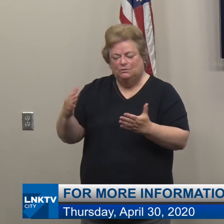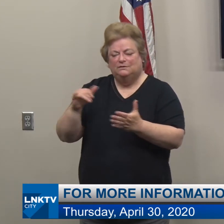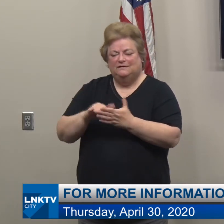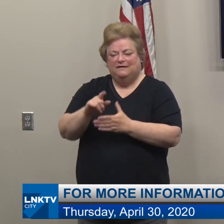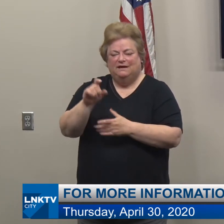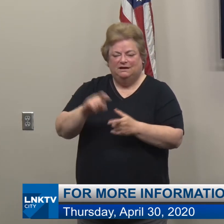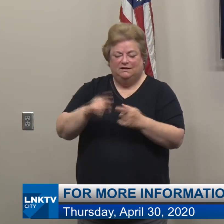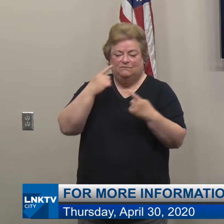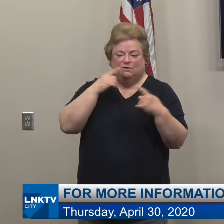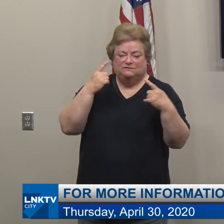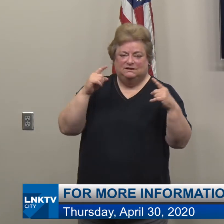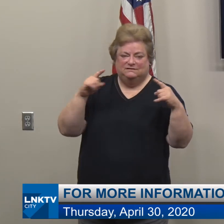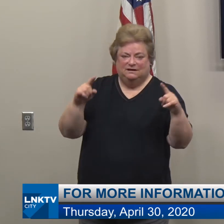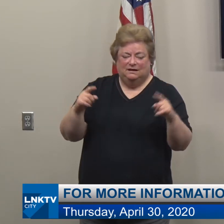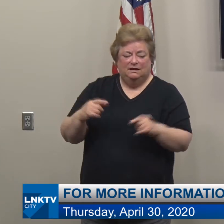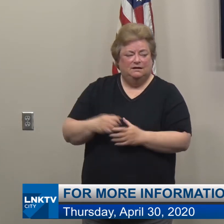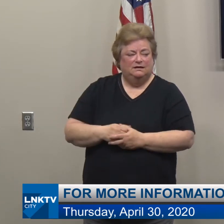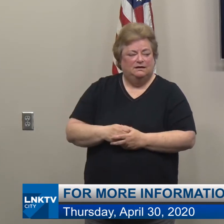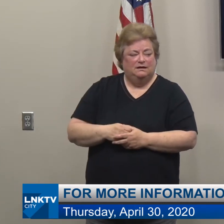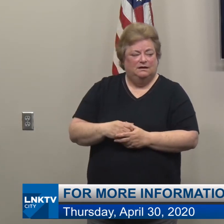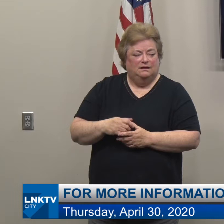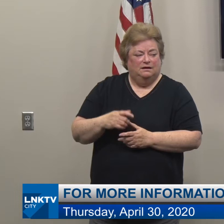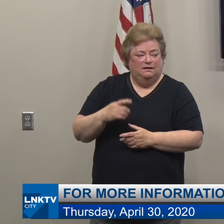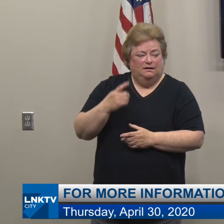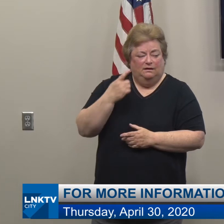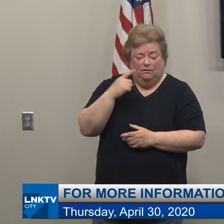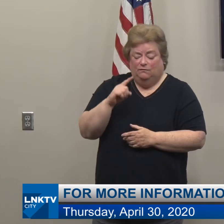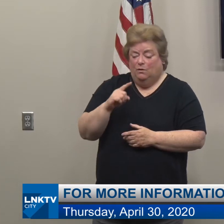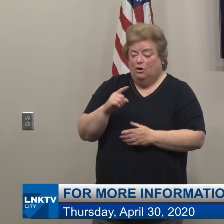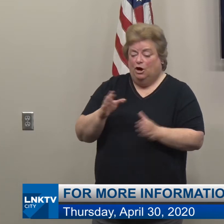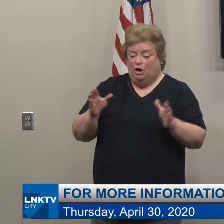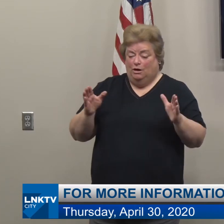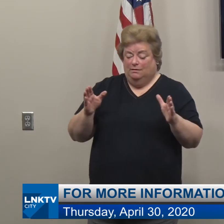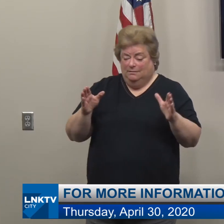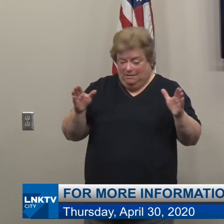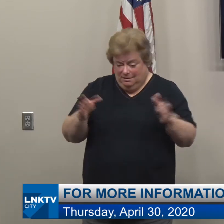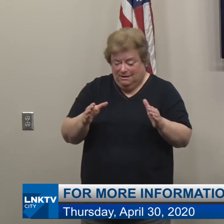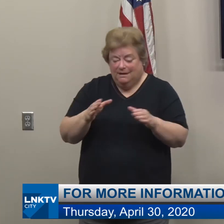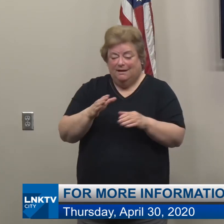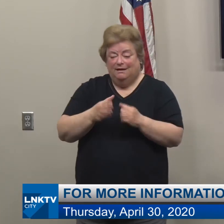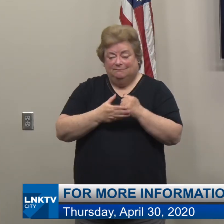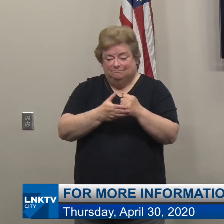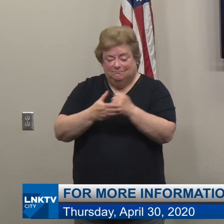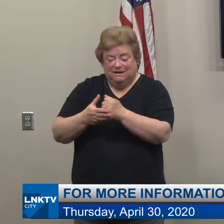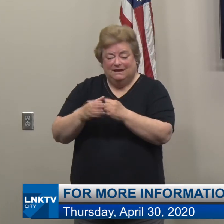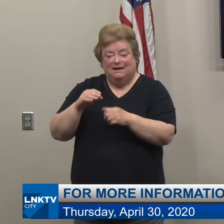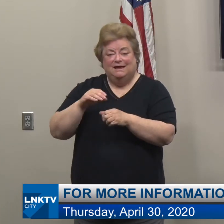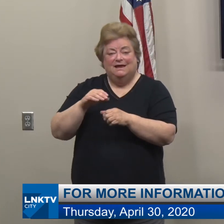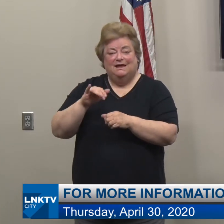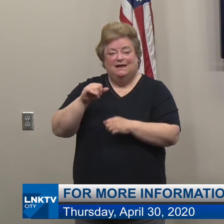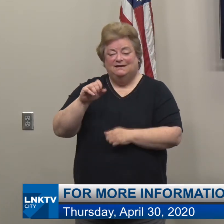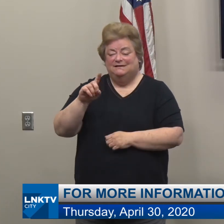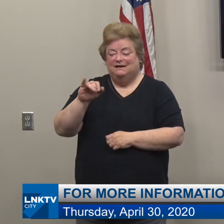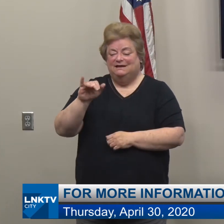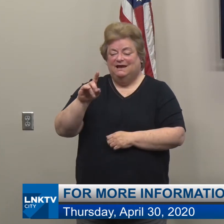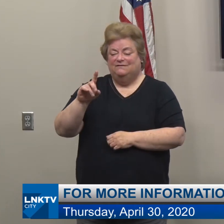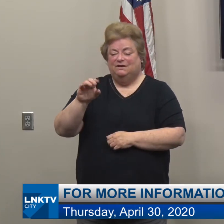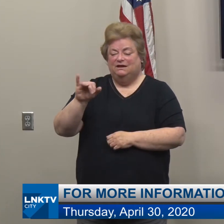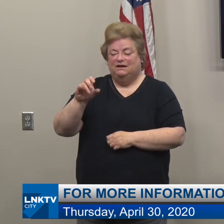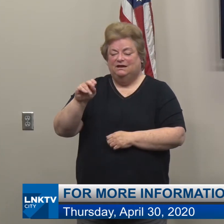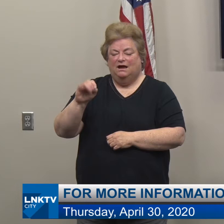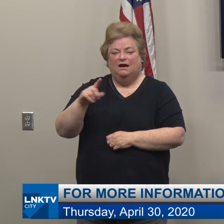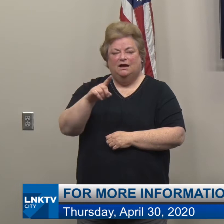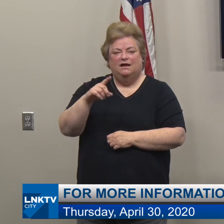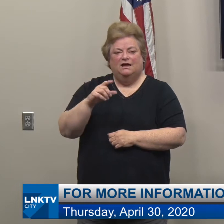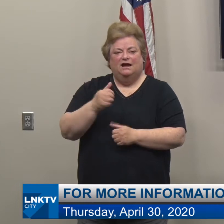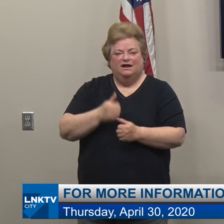succeed. Here to speak on the closing the digital divide in the realm of education and in our community is David Young, our city's